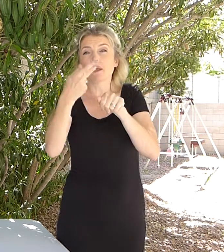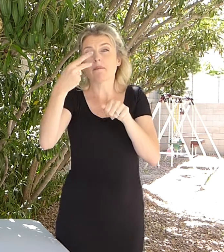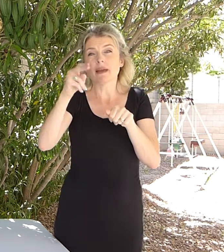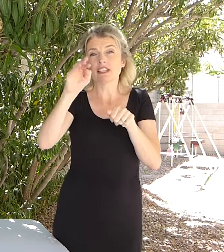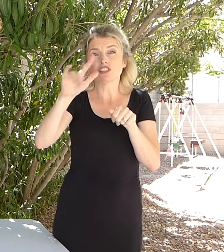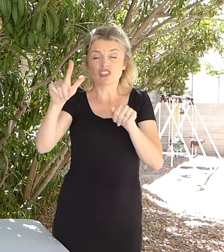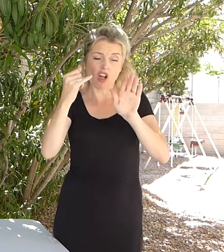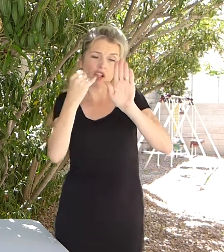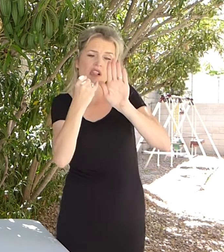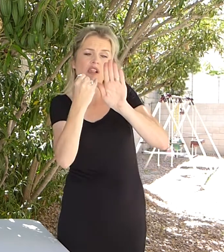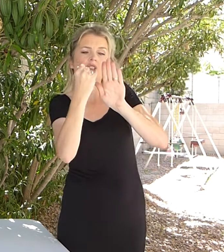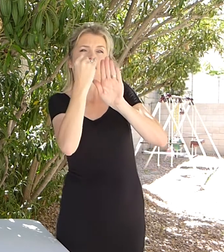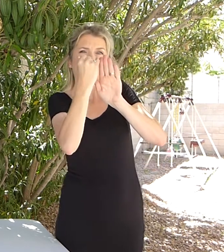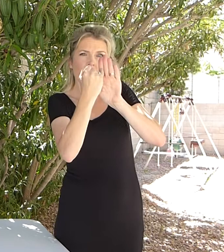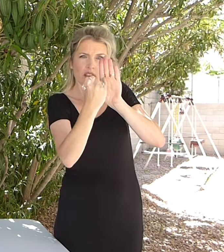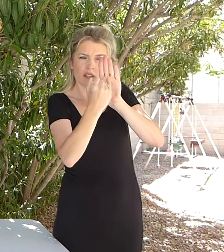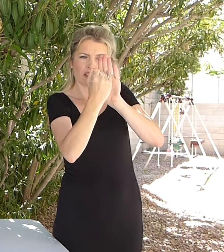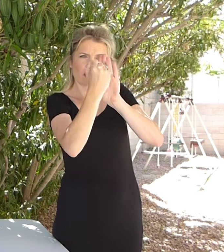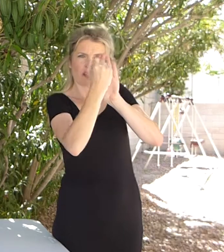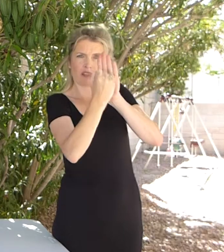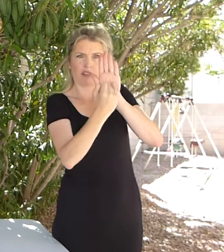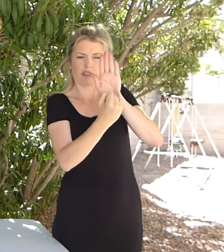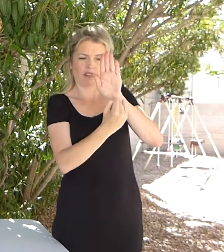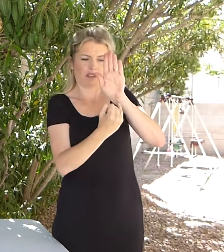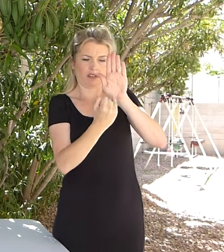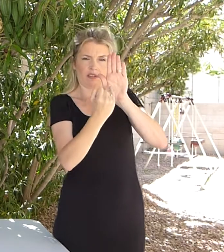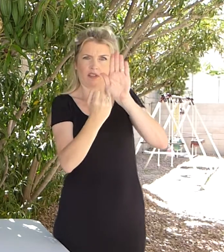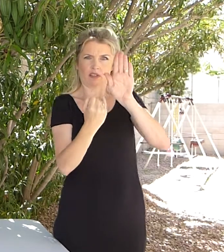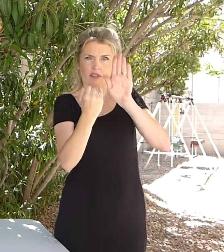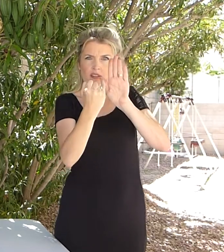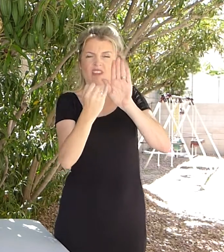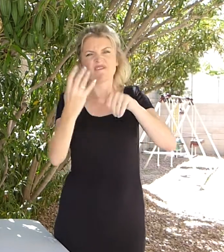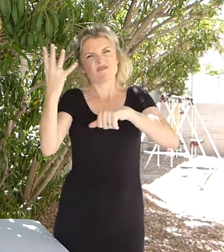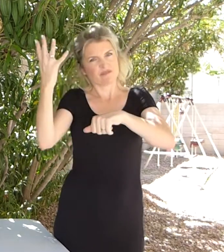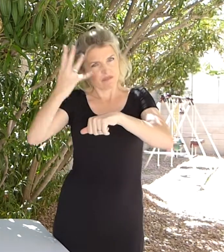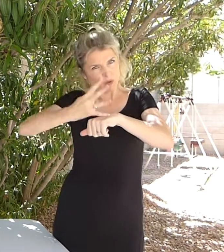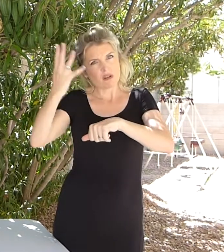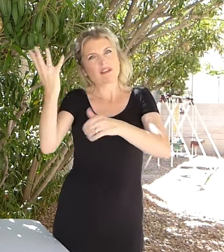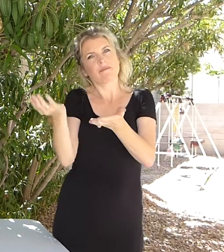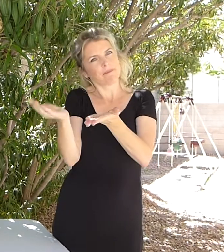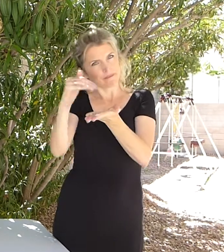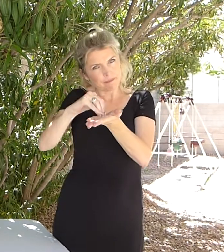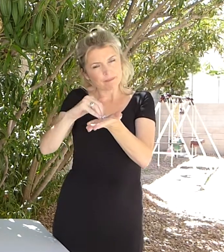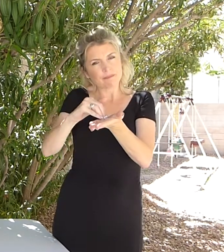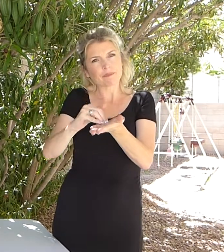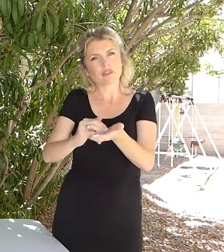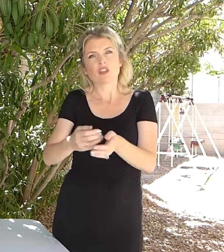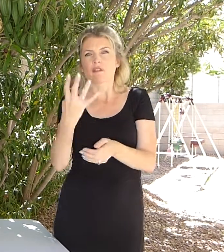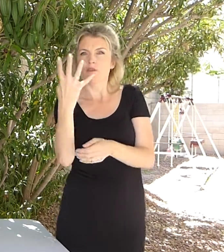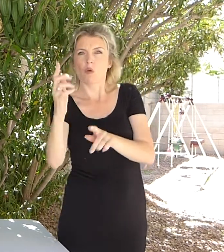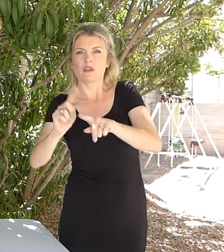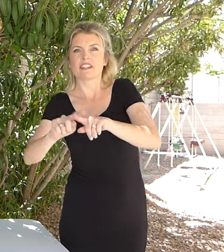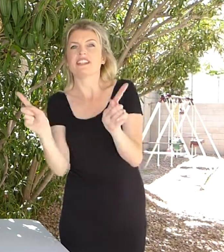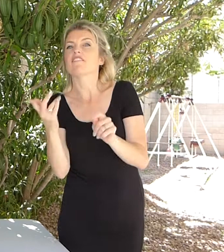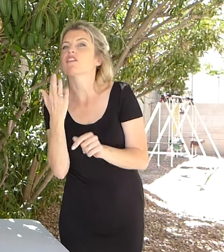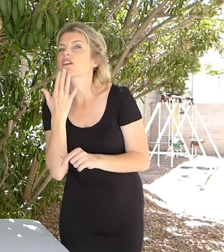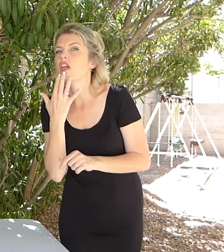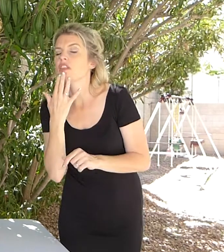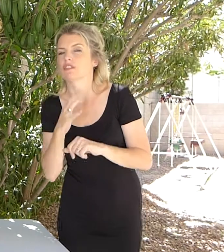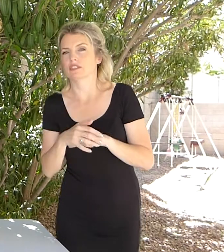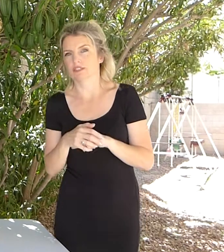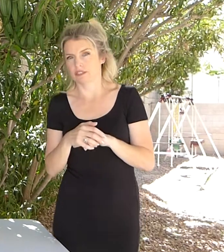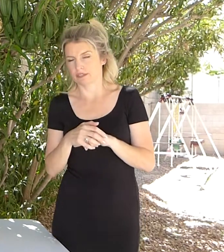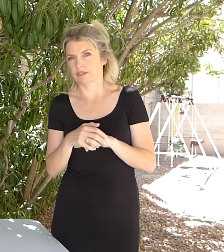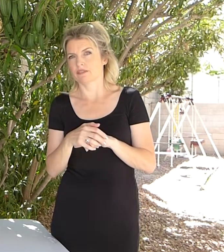pencil, trace a line all around it, and again you're going to do it 4 times in 4 different colors.